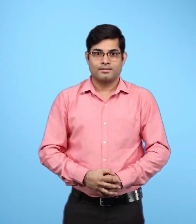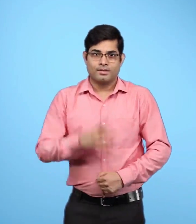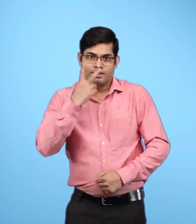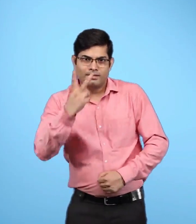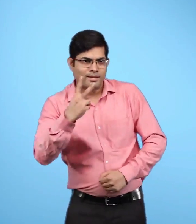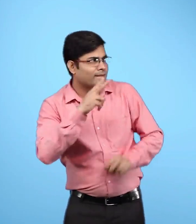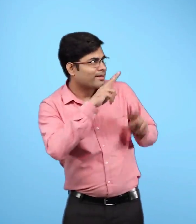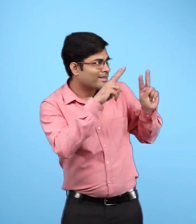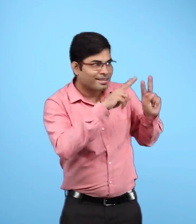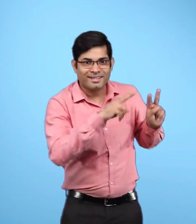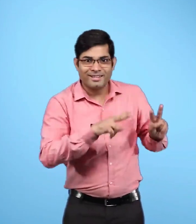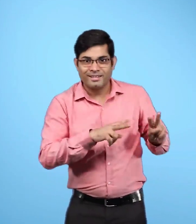Let's begin reading this page.